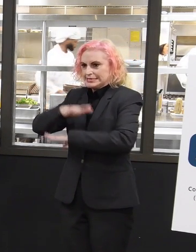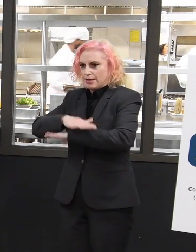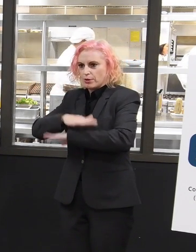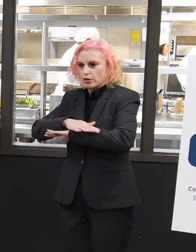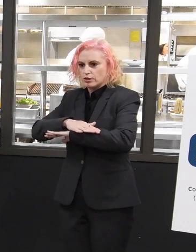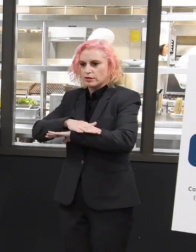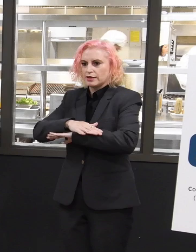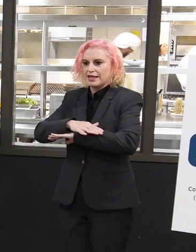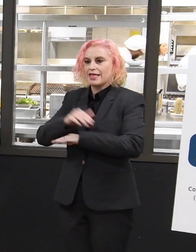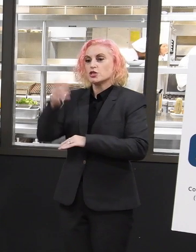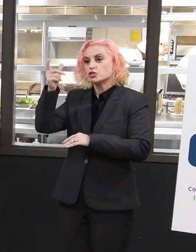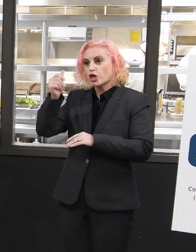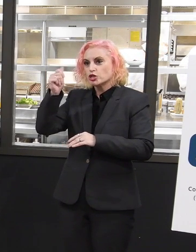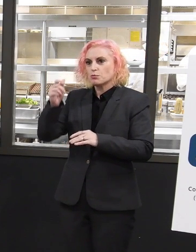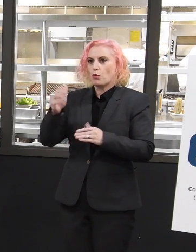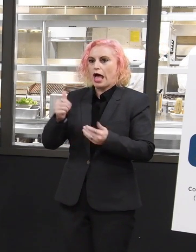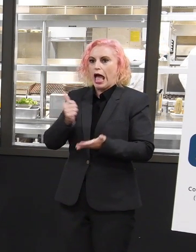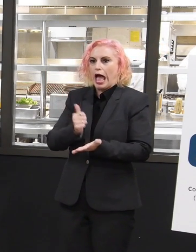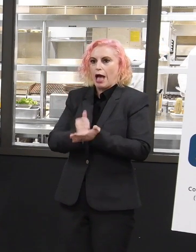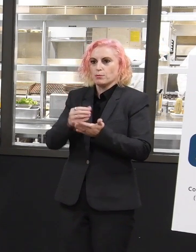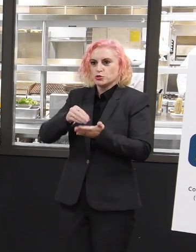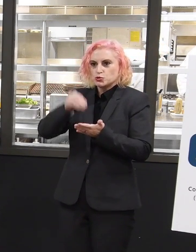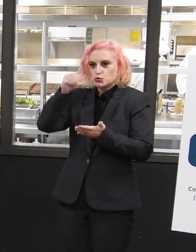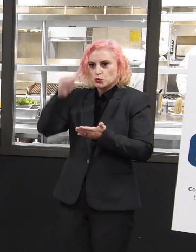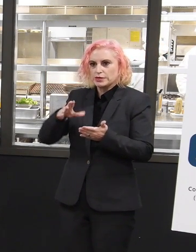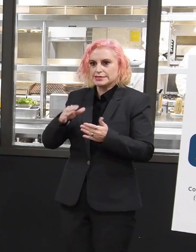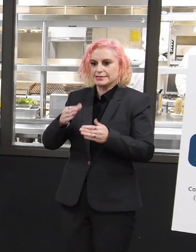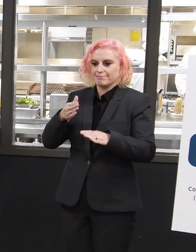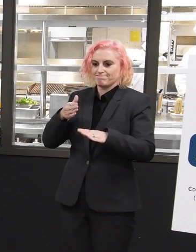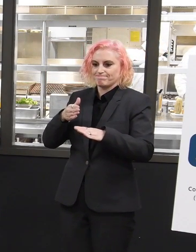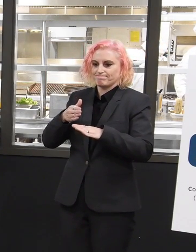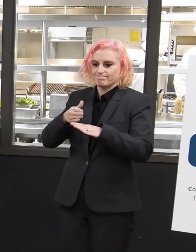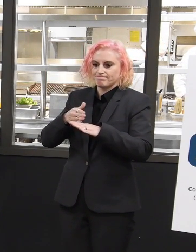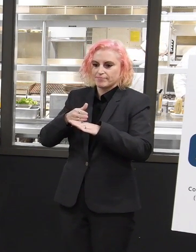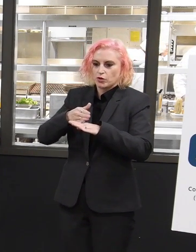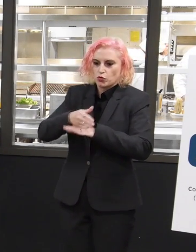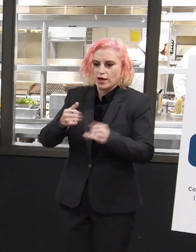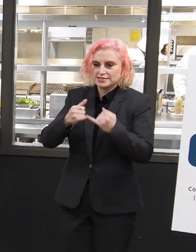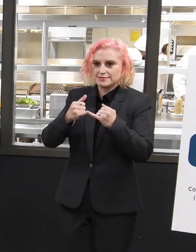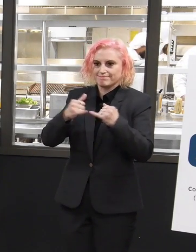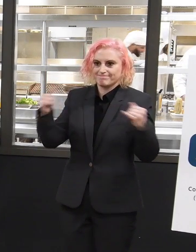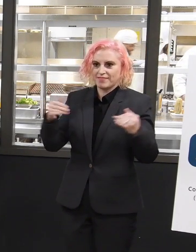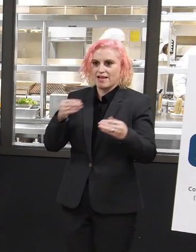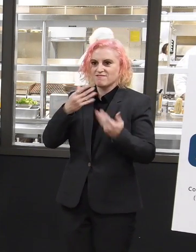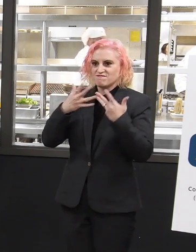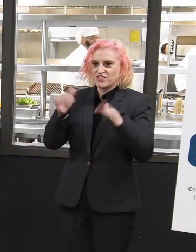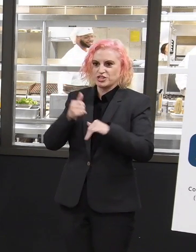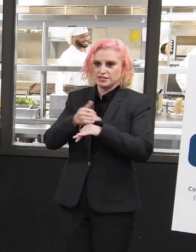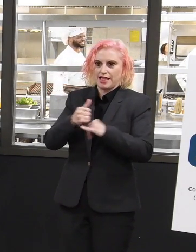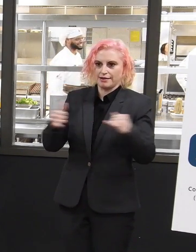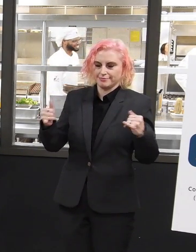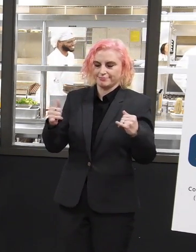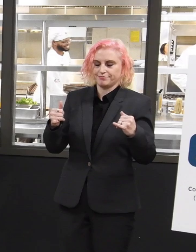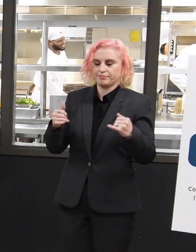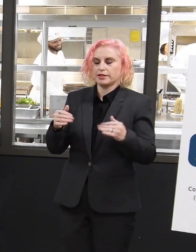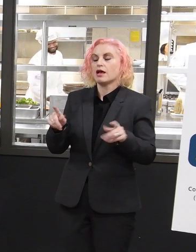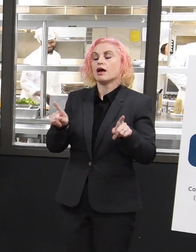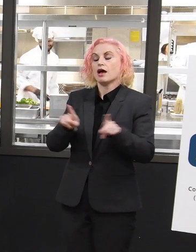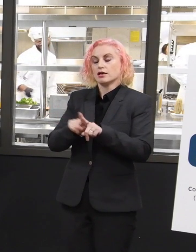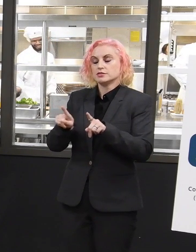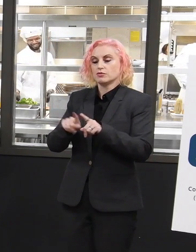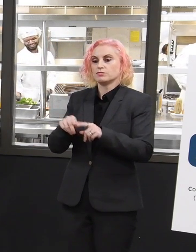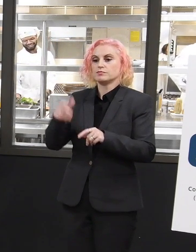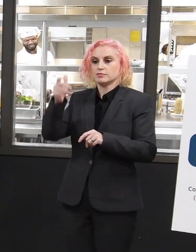scholarship will help them get across that finish line. In addition, the Complete for Success Scholarship will provide